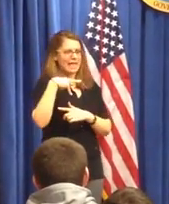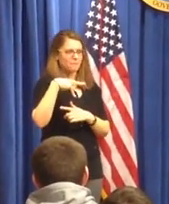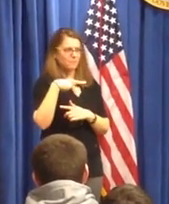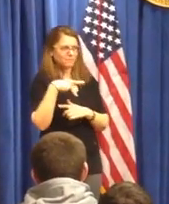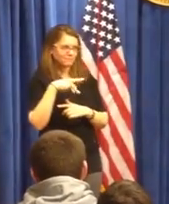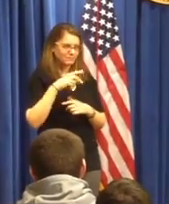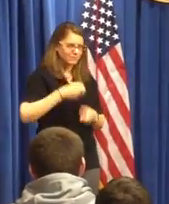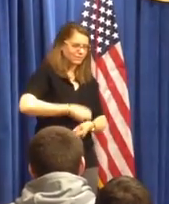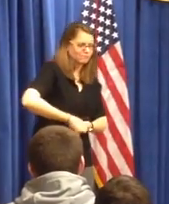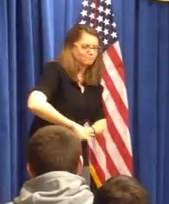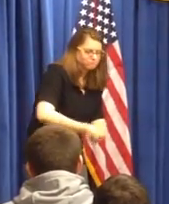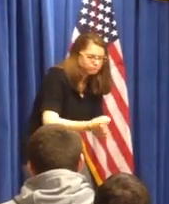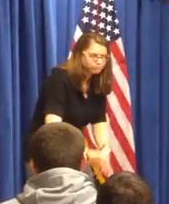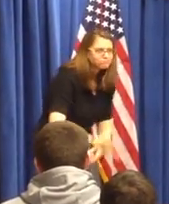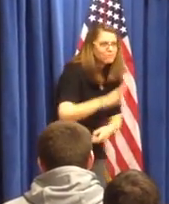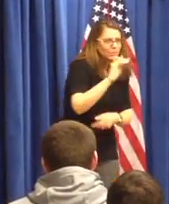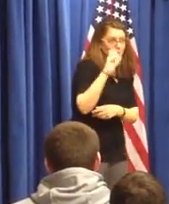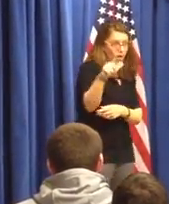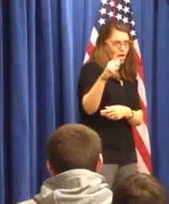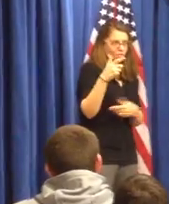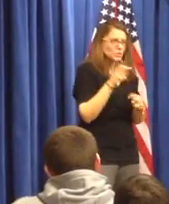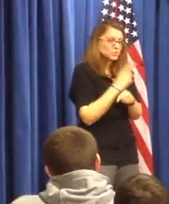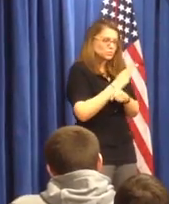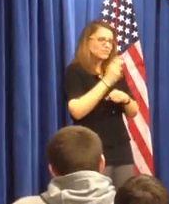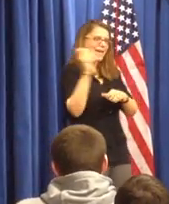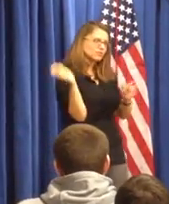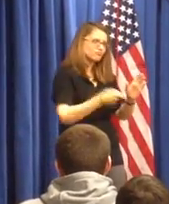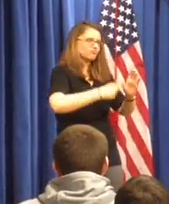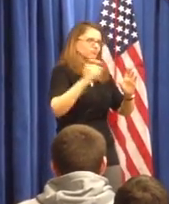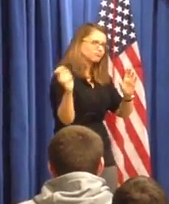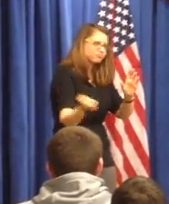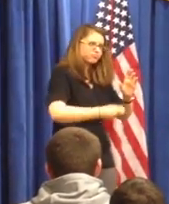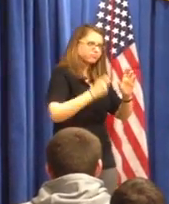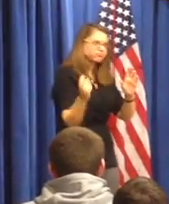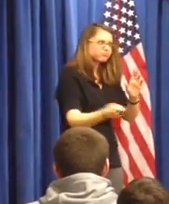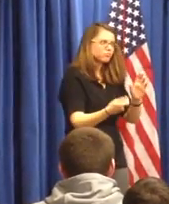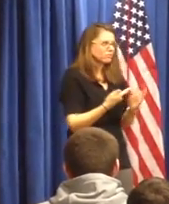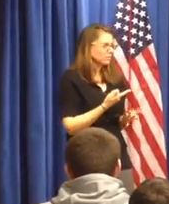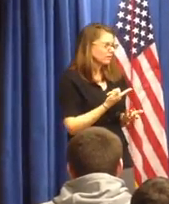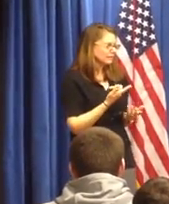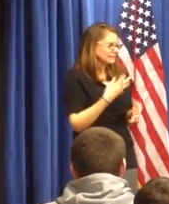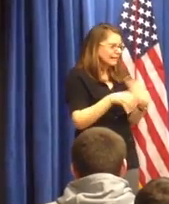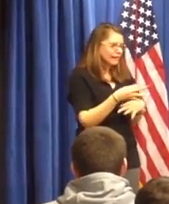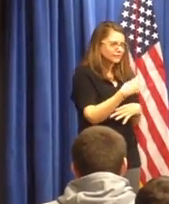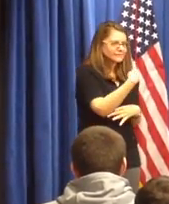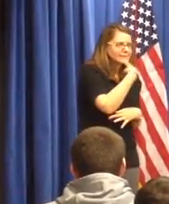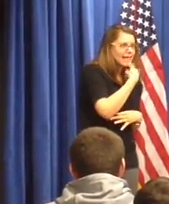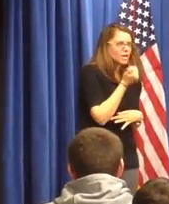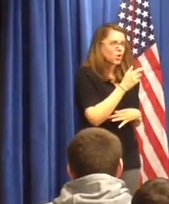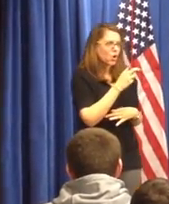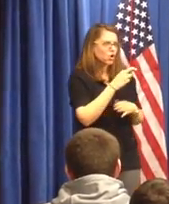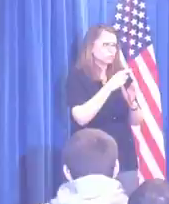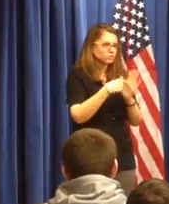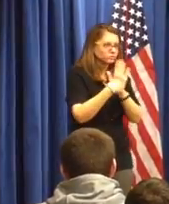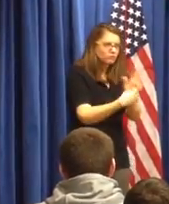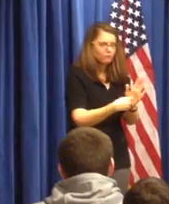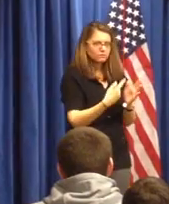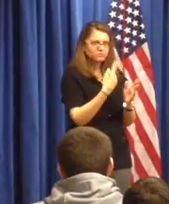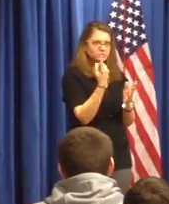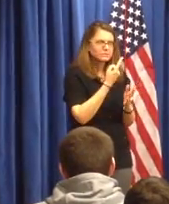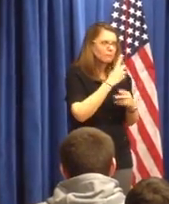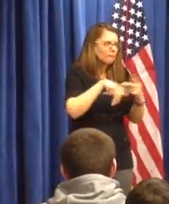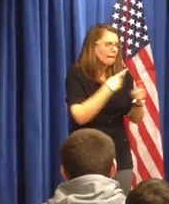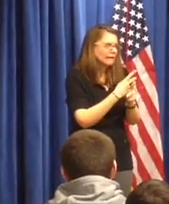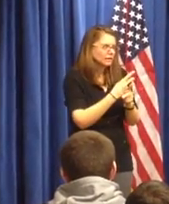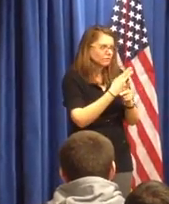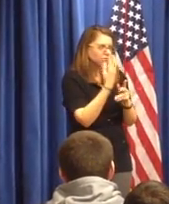used, and that the quarterback would basically say, a signal or a sign that